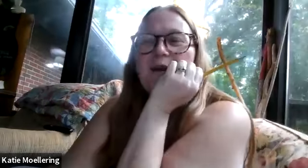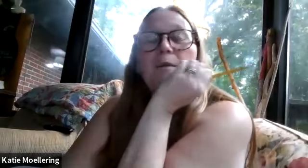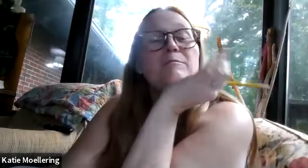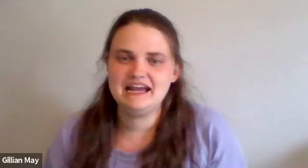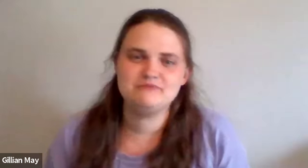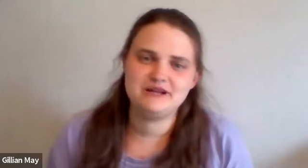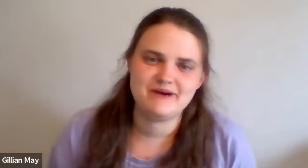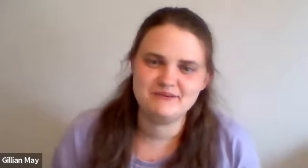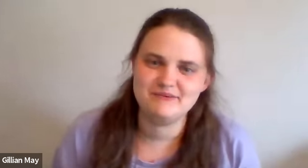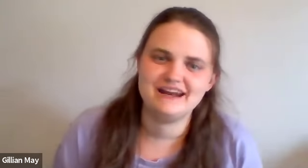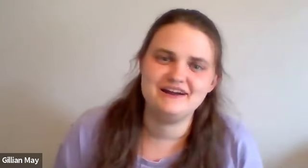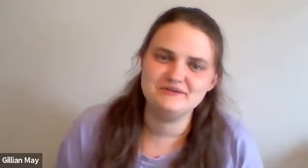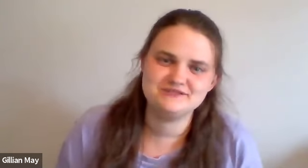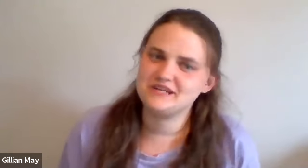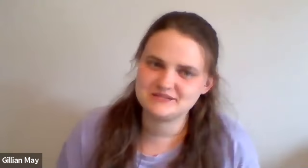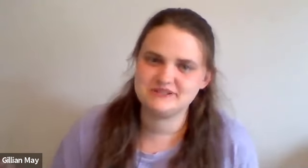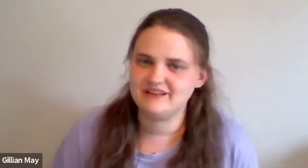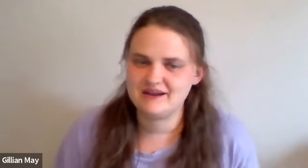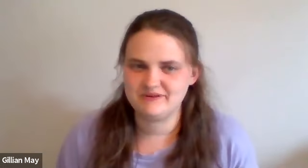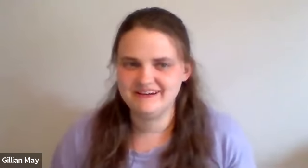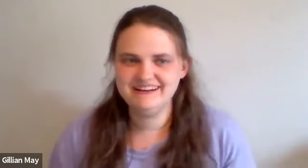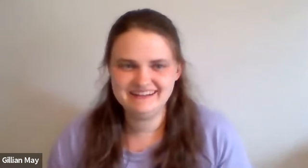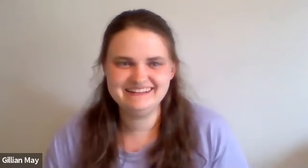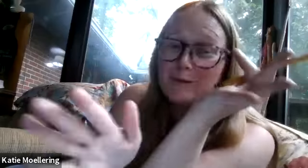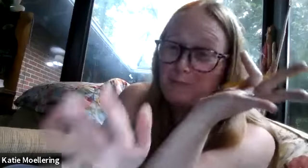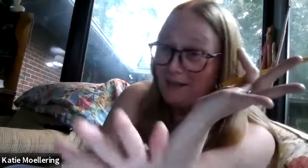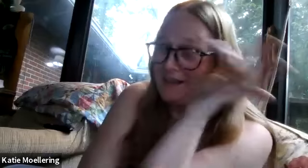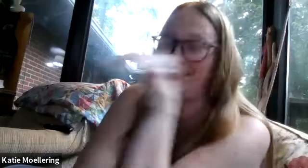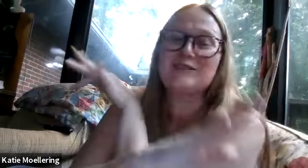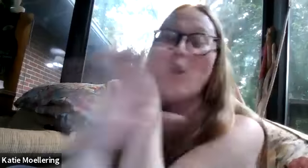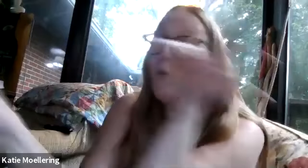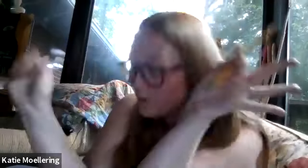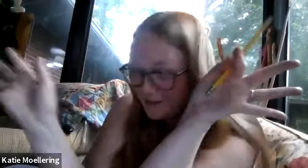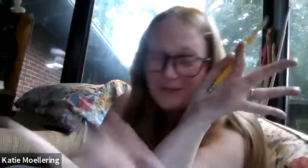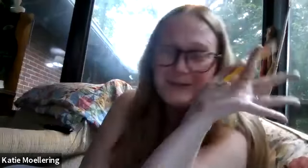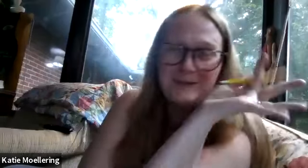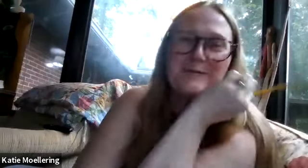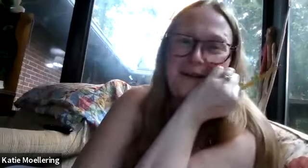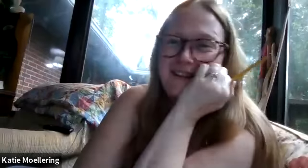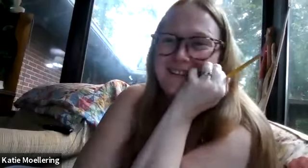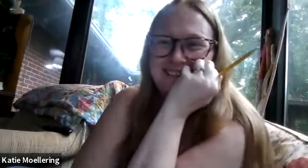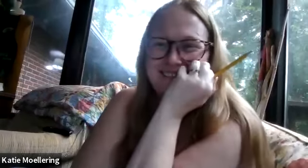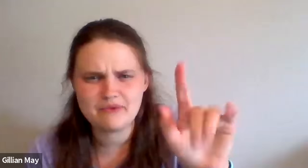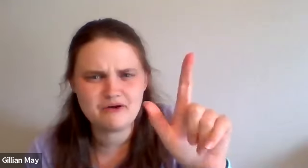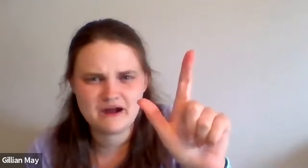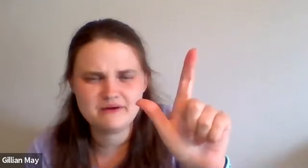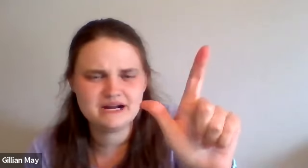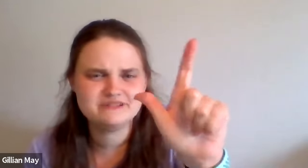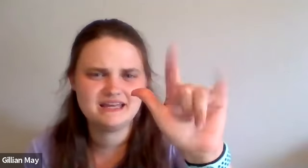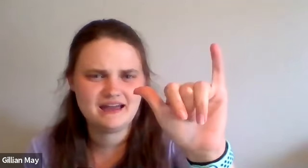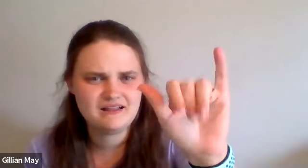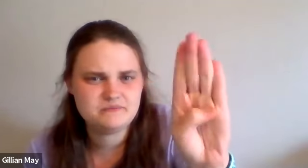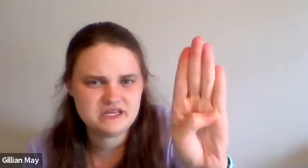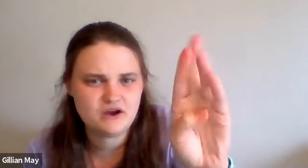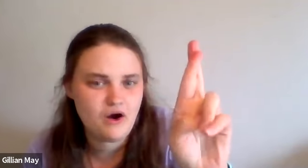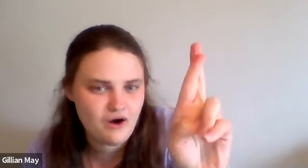I mean, I am pretty bad about it. I always forget to But put I totally knew what you were spelling. I saw about right when I was like